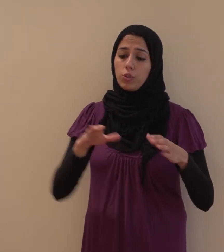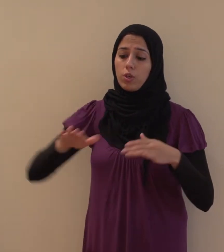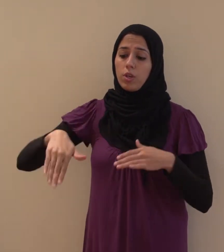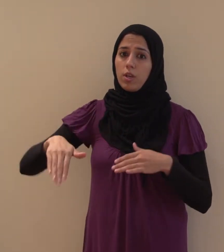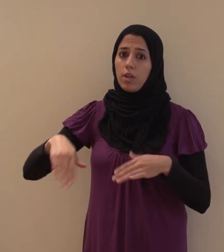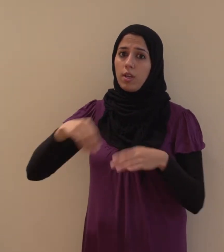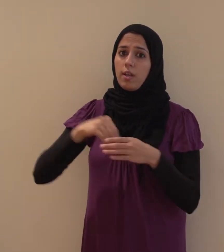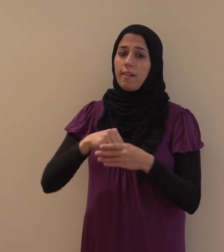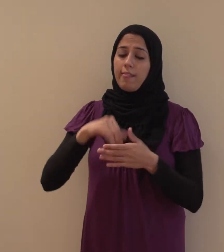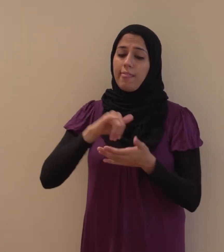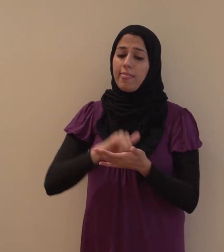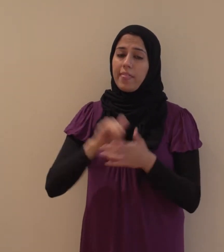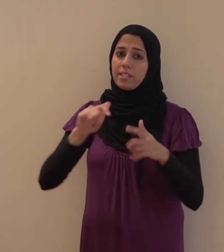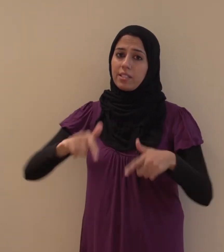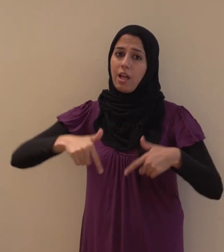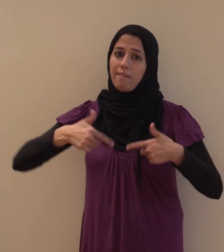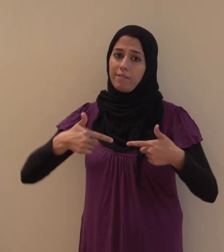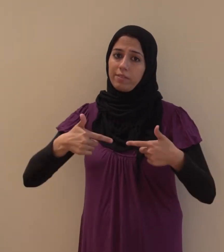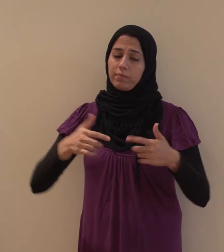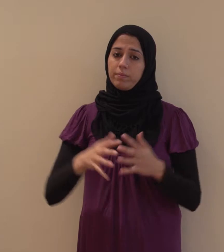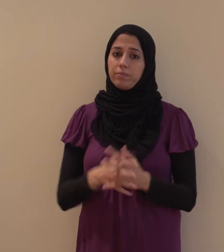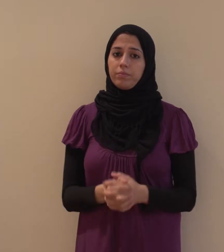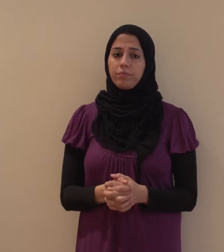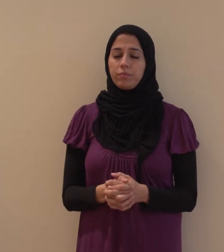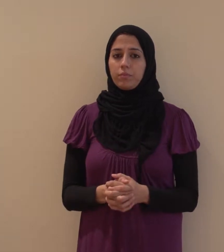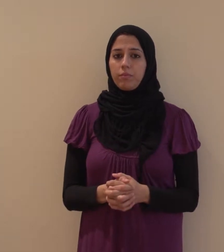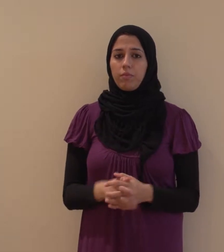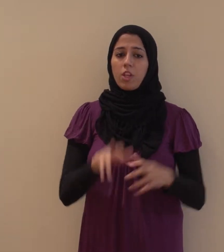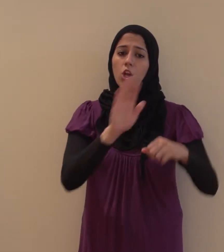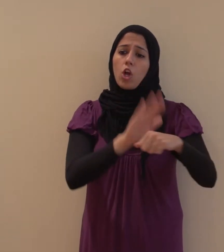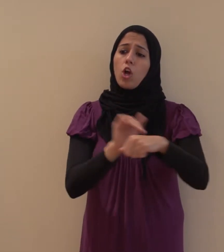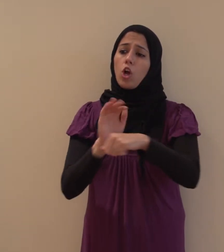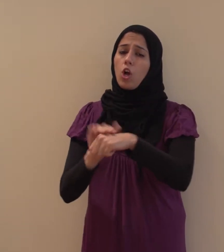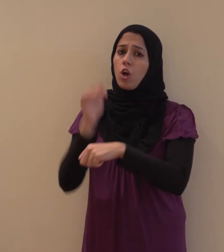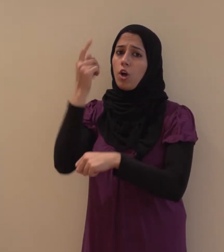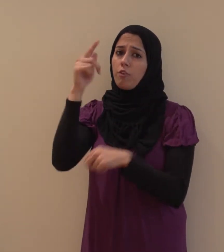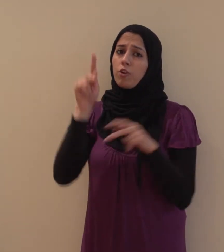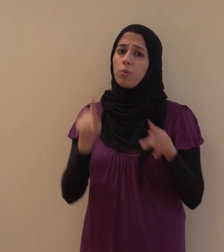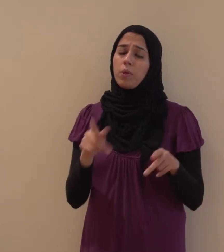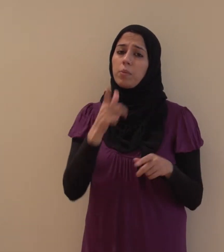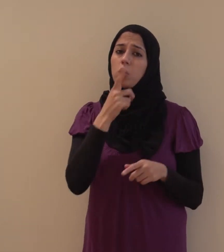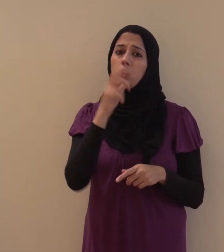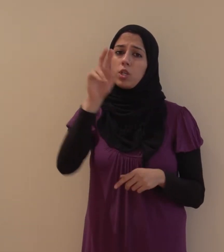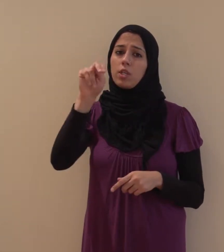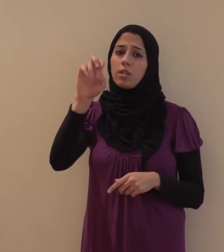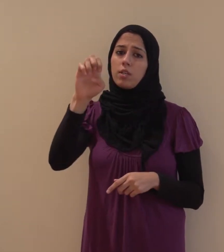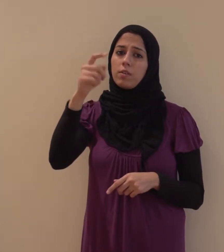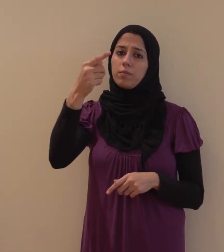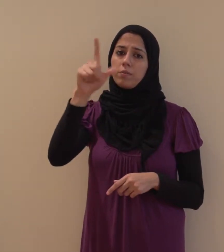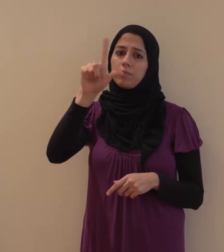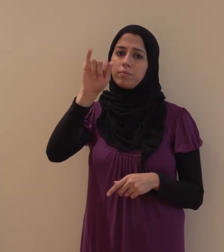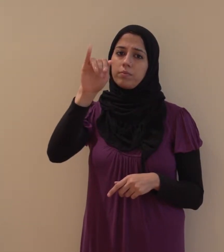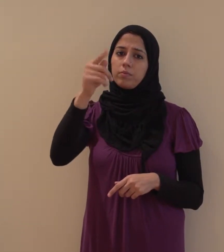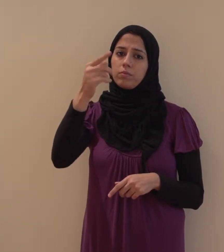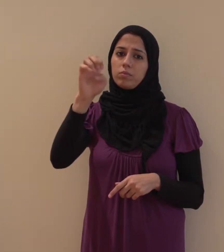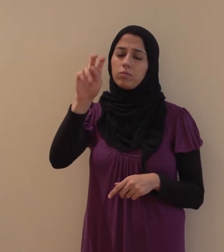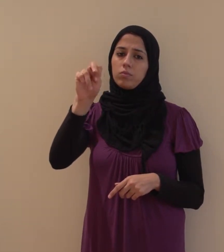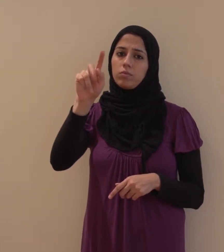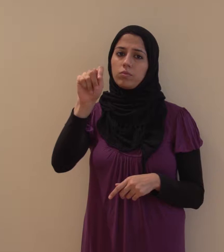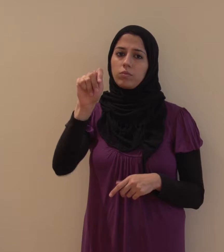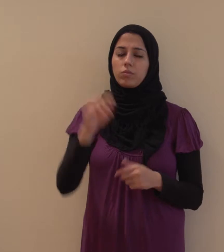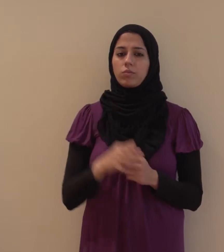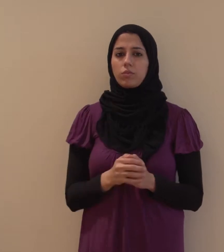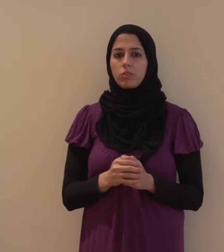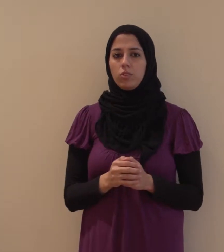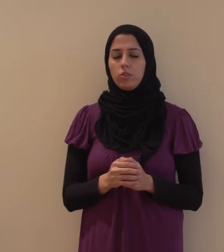call for those people who are negligent, who are neglecting the commandments of Allah subhanahu wa ta'ala, who are neglecting